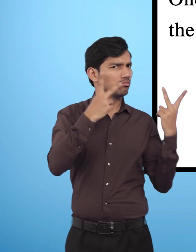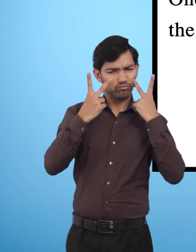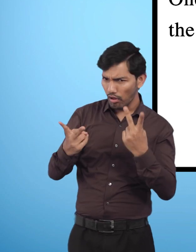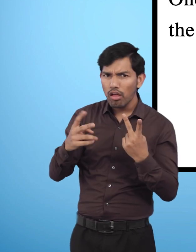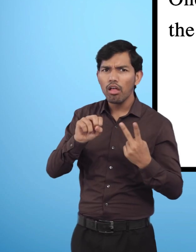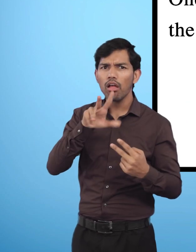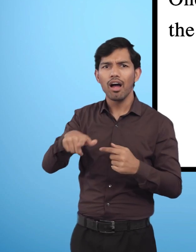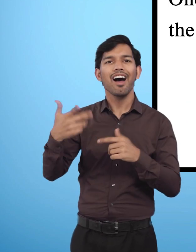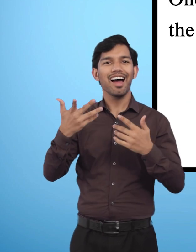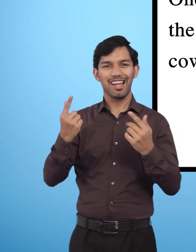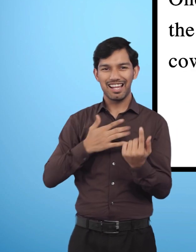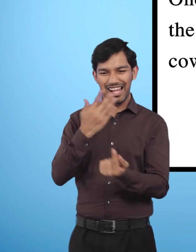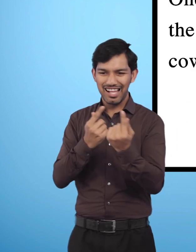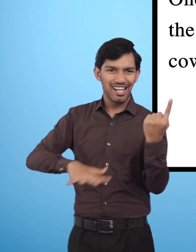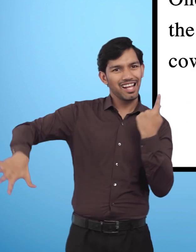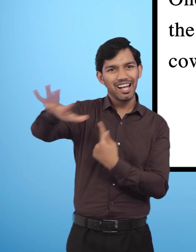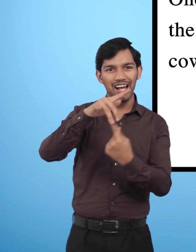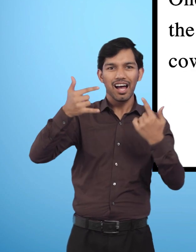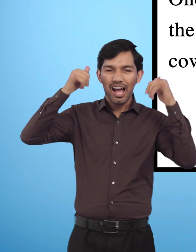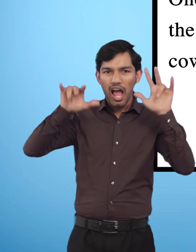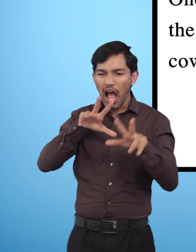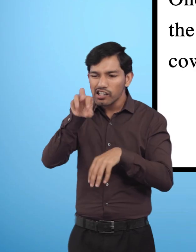where they see a cow grazing the grass.